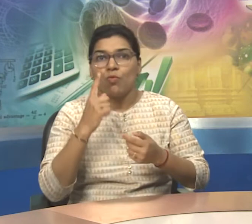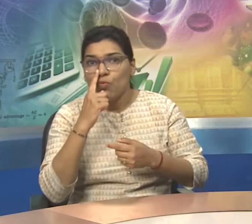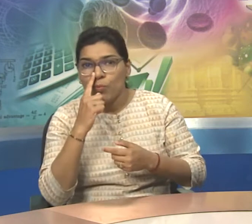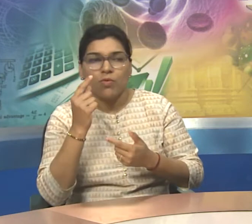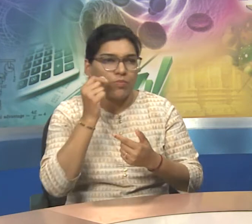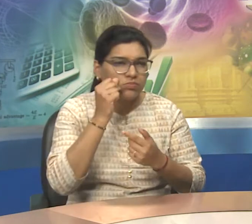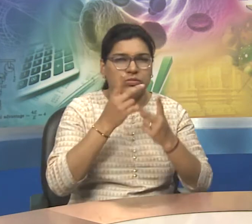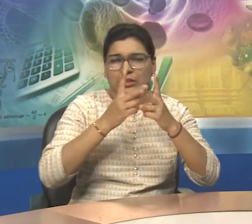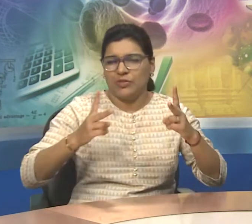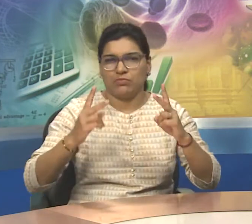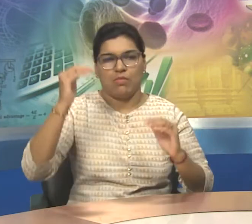or equality.